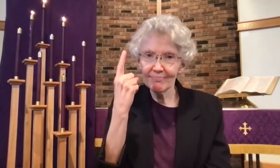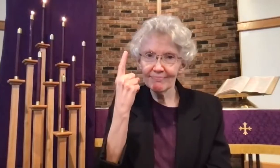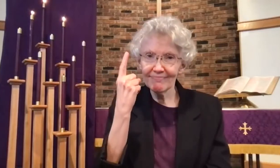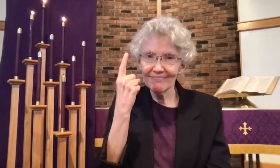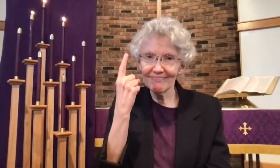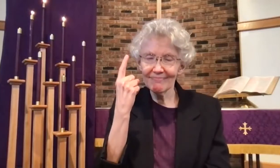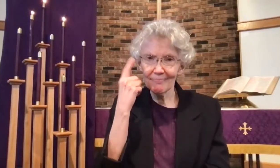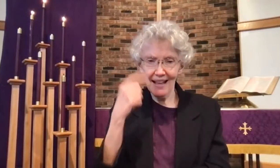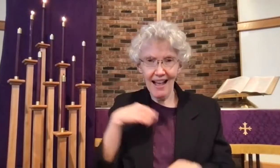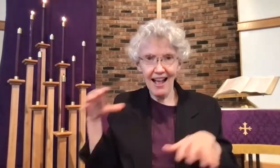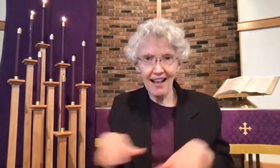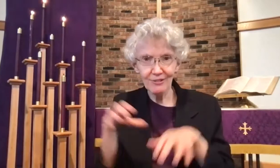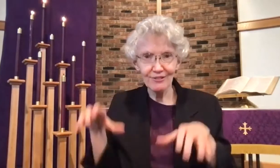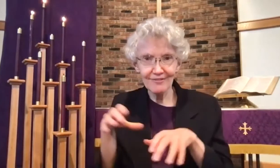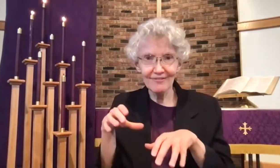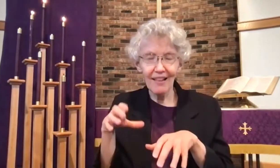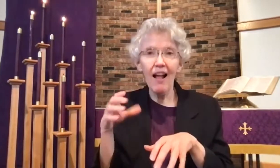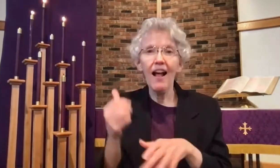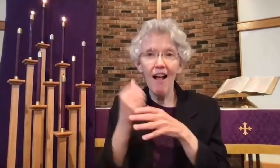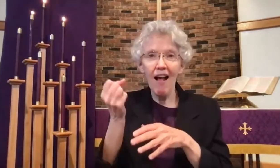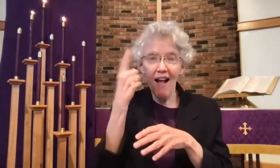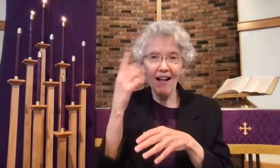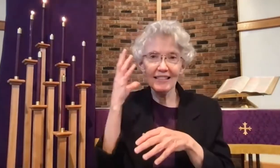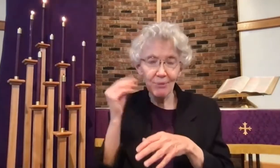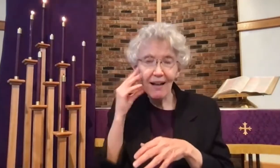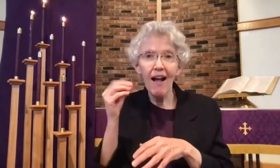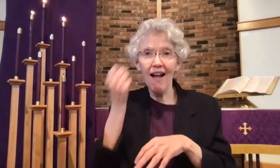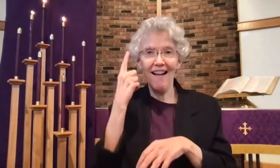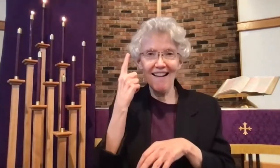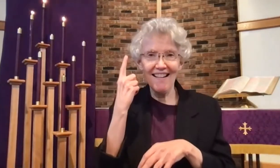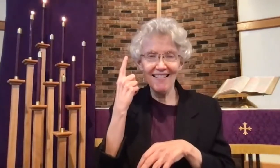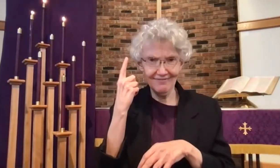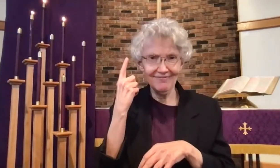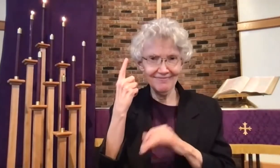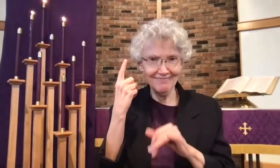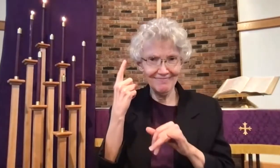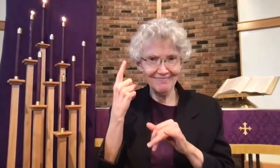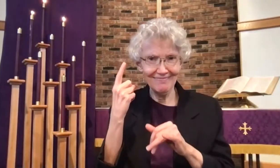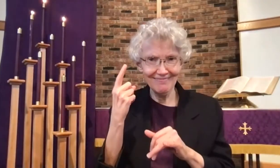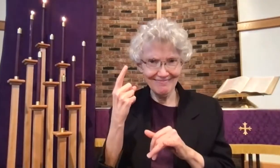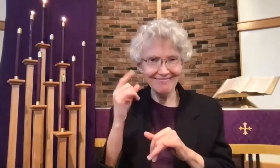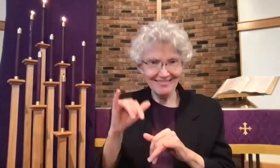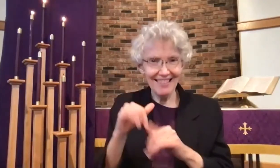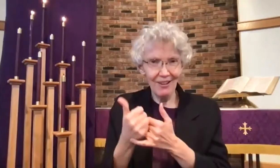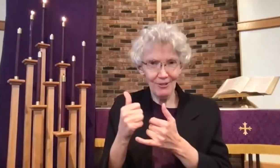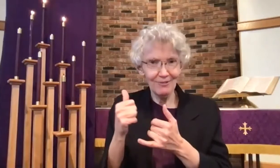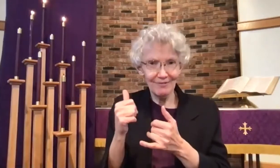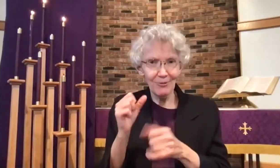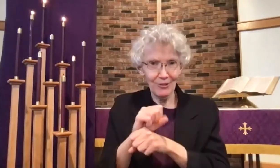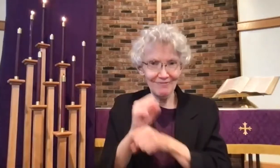down at the computer, I finally began to understand the nature of my job because it was hands-on and I was